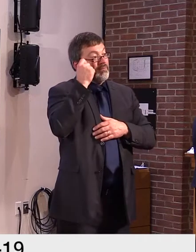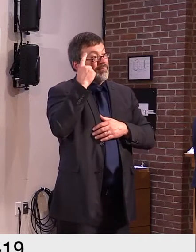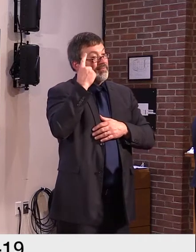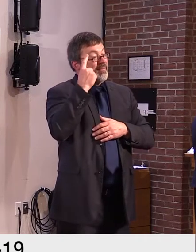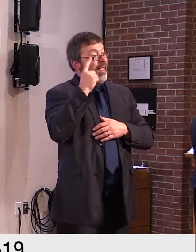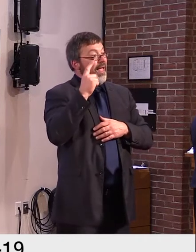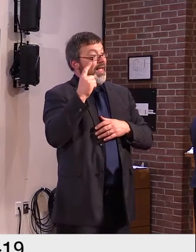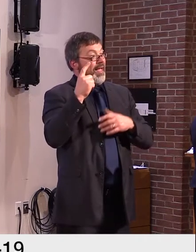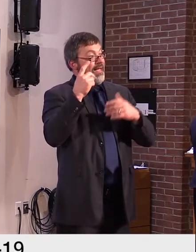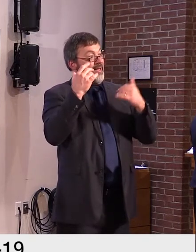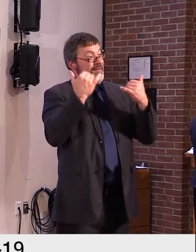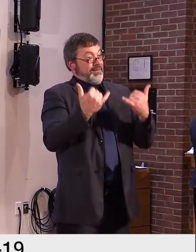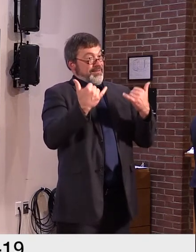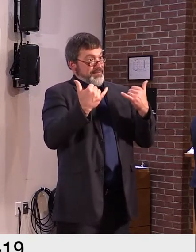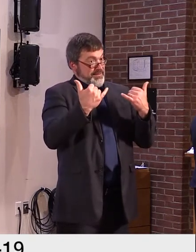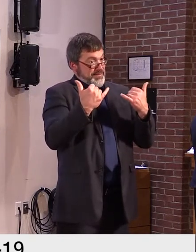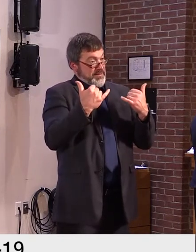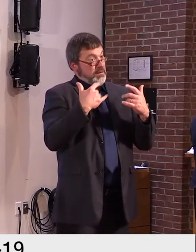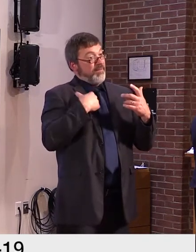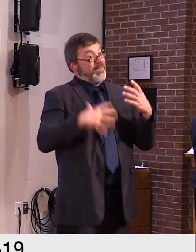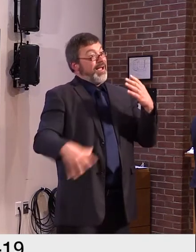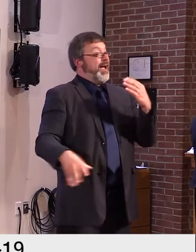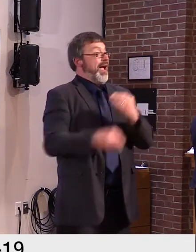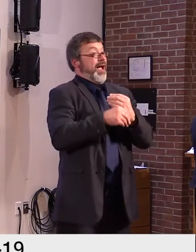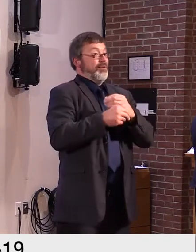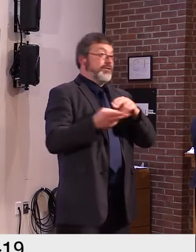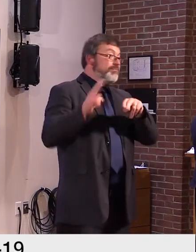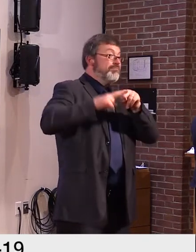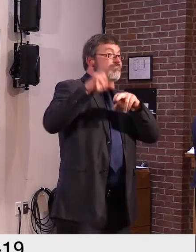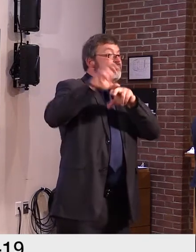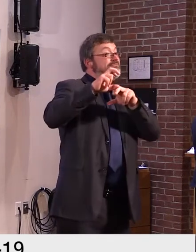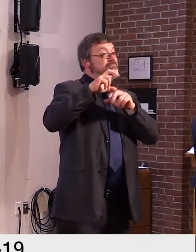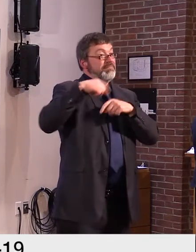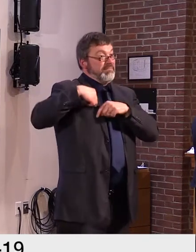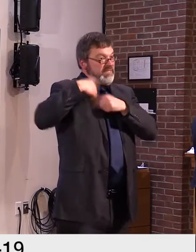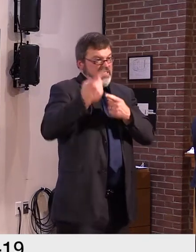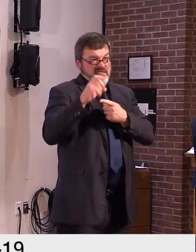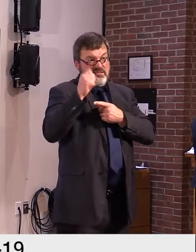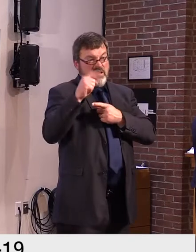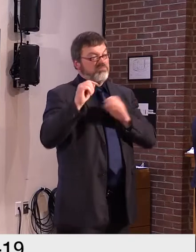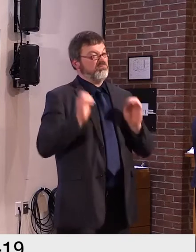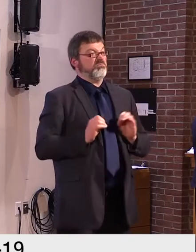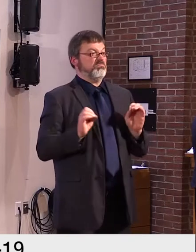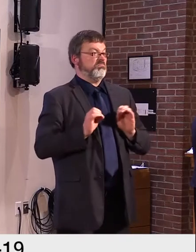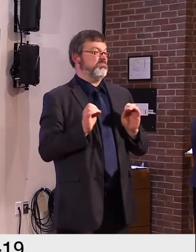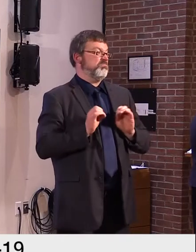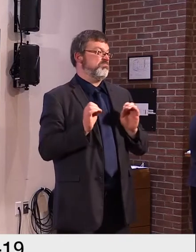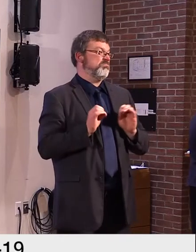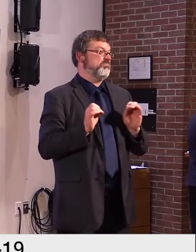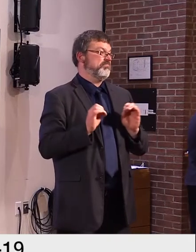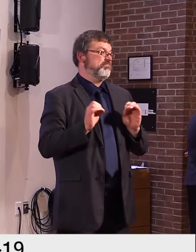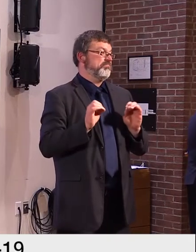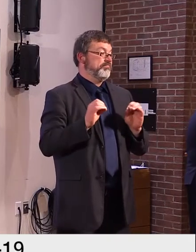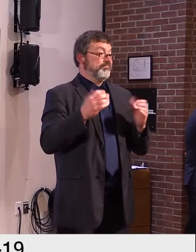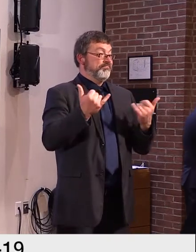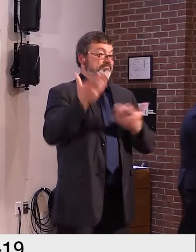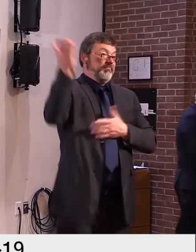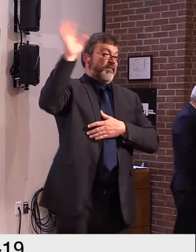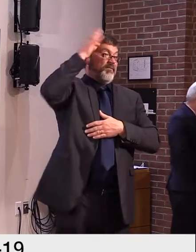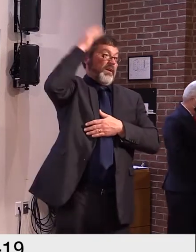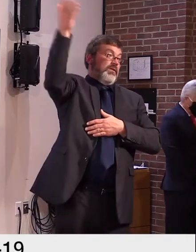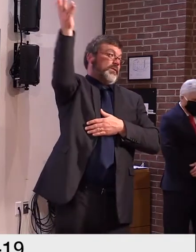unemployment insurance. And certainly, like you said, that will really depend on Congress and the president.